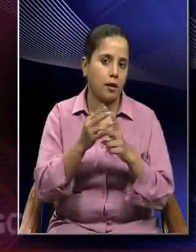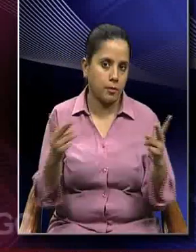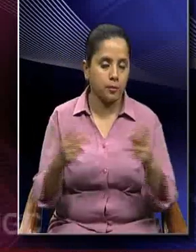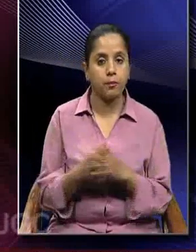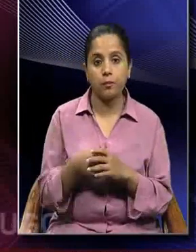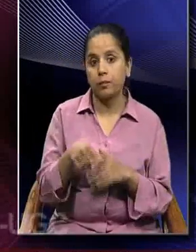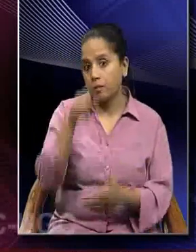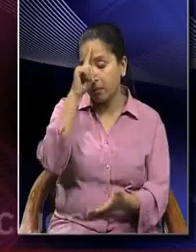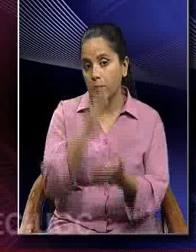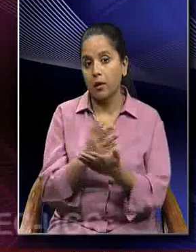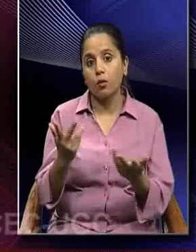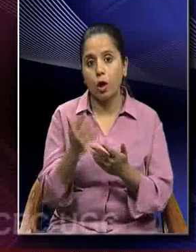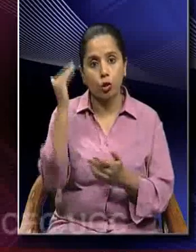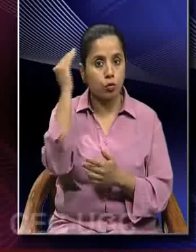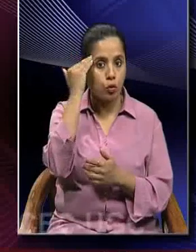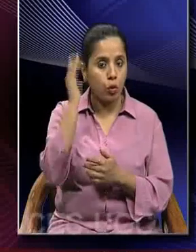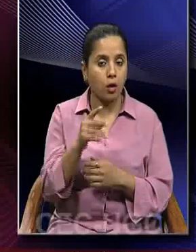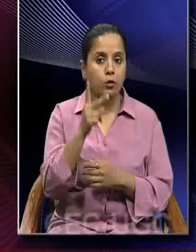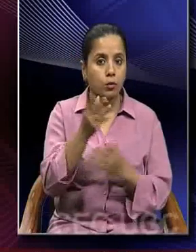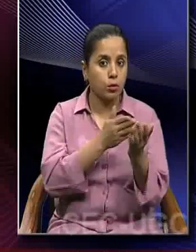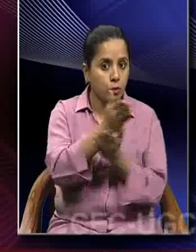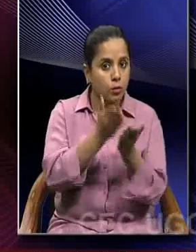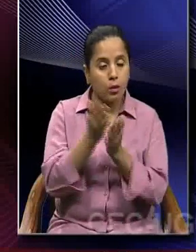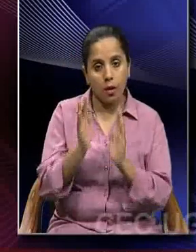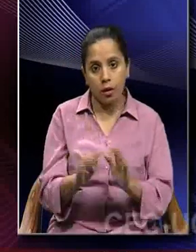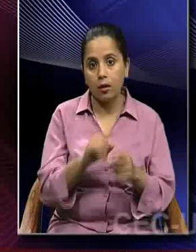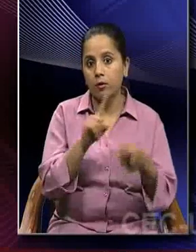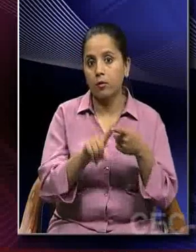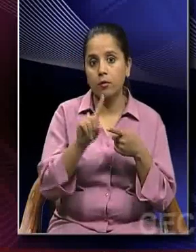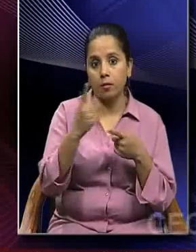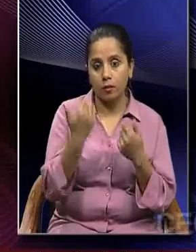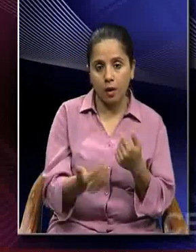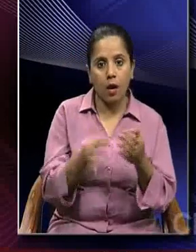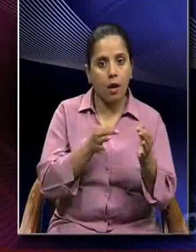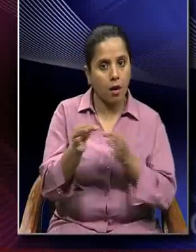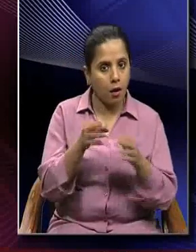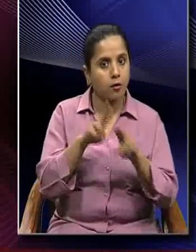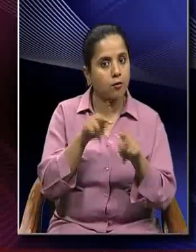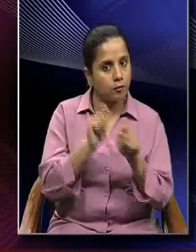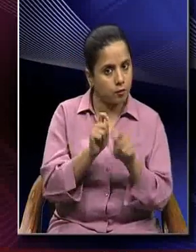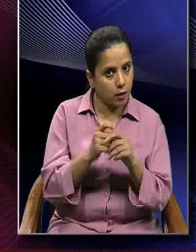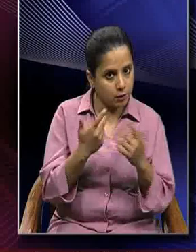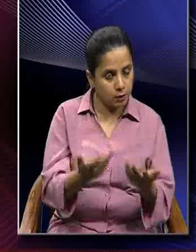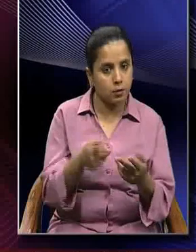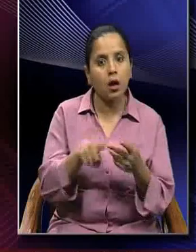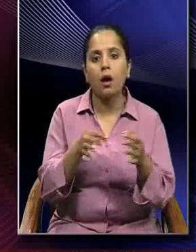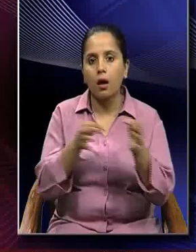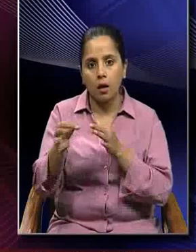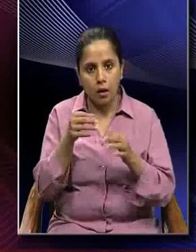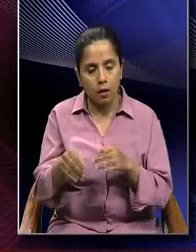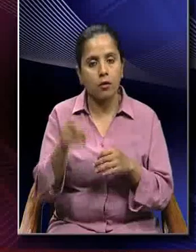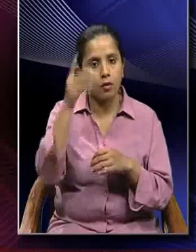it believes that knowledge has two functions to serve. The first one is descriptive function, which would mean that describing a